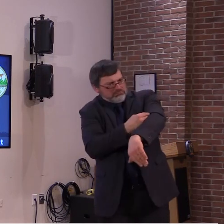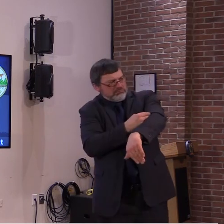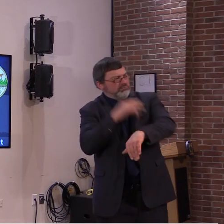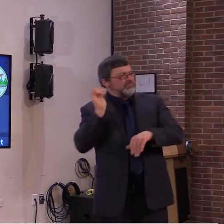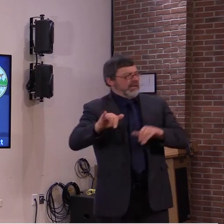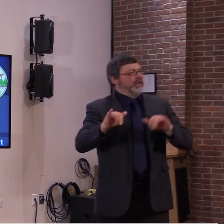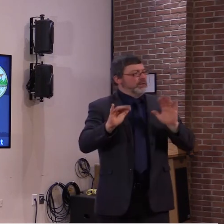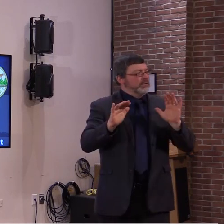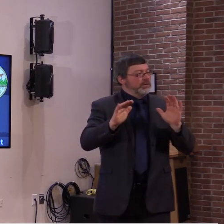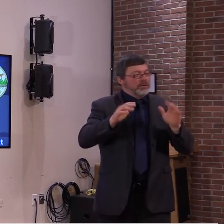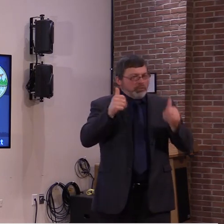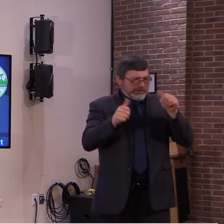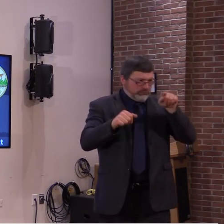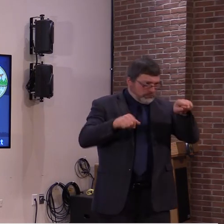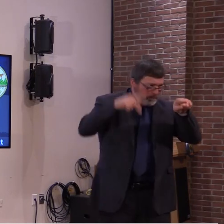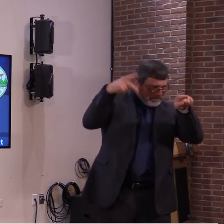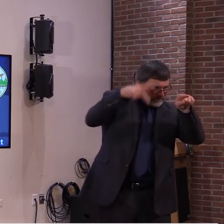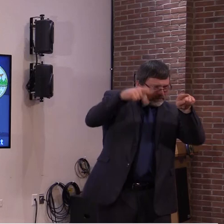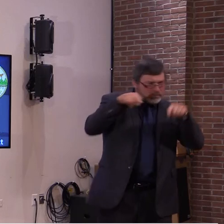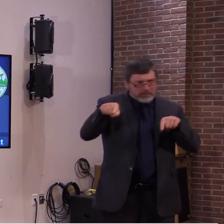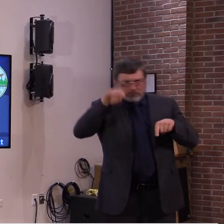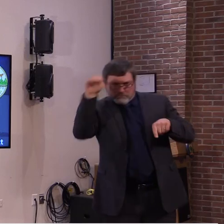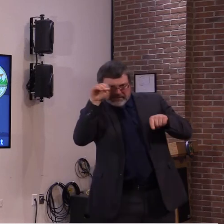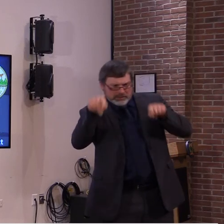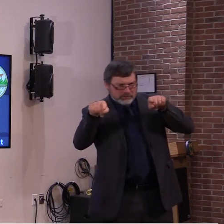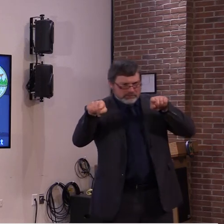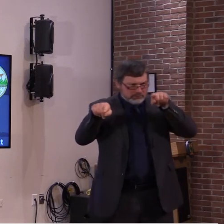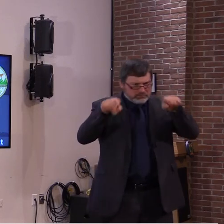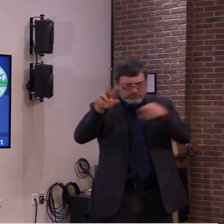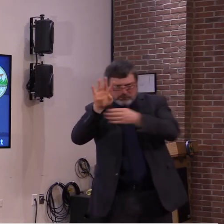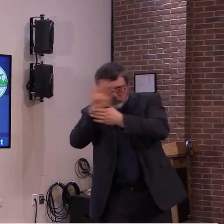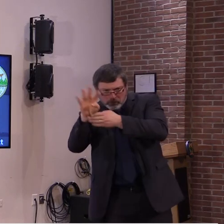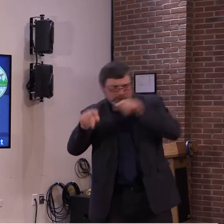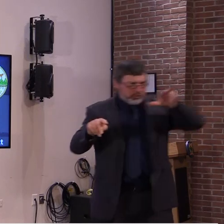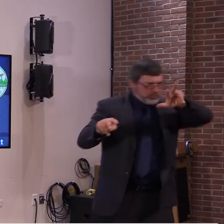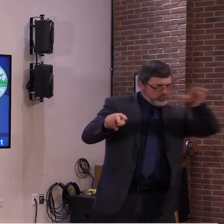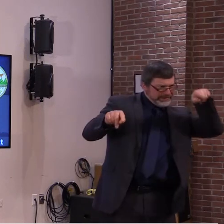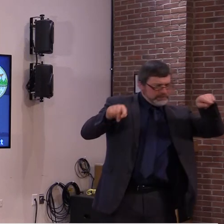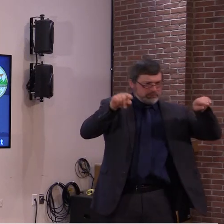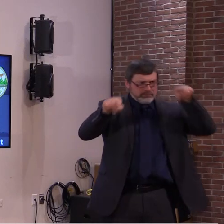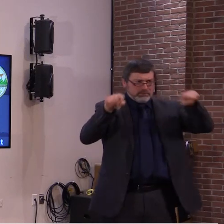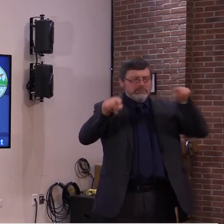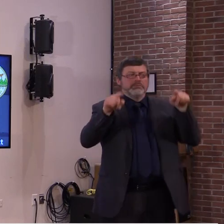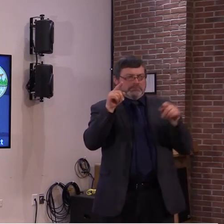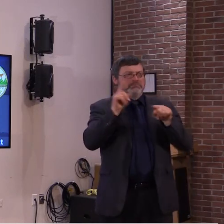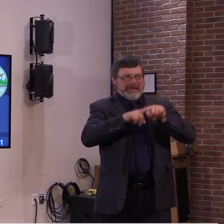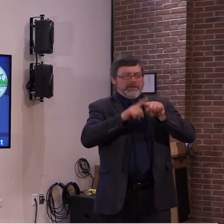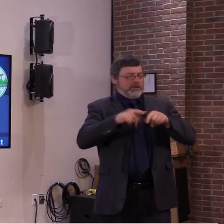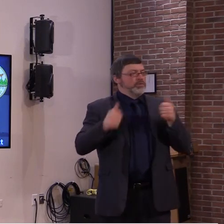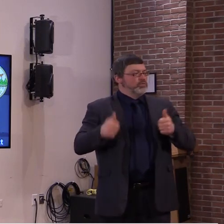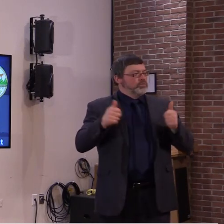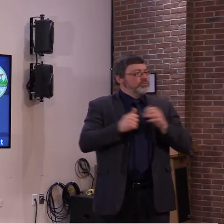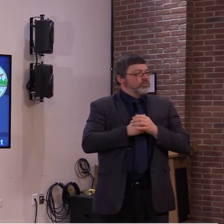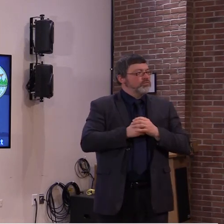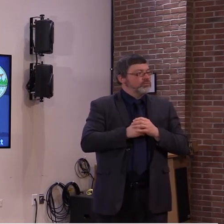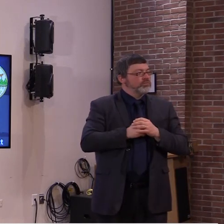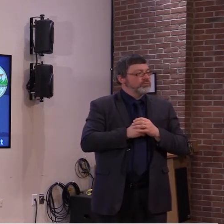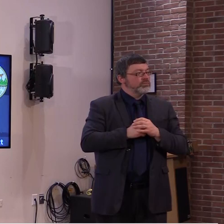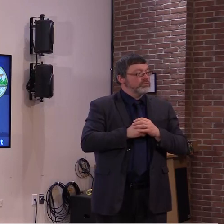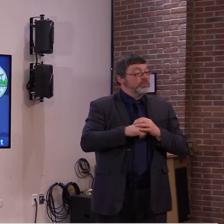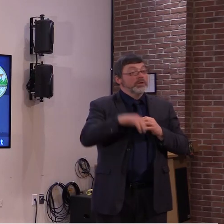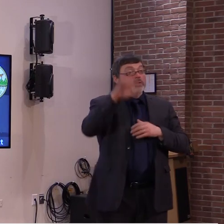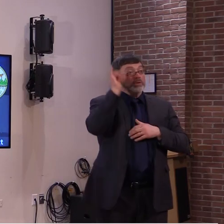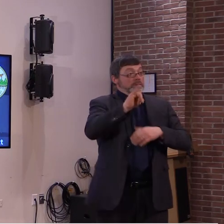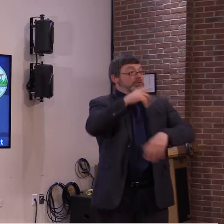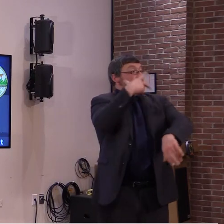you received, and then another 7 to 10 day waiting period to develop full immune response. That's